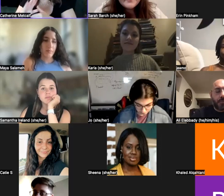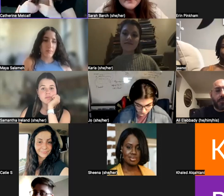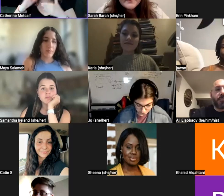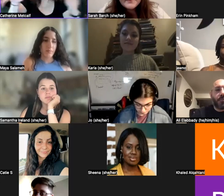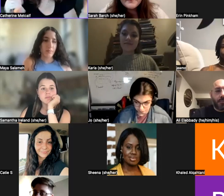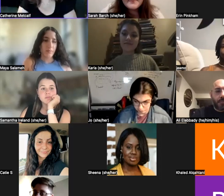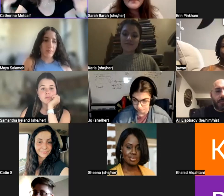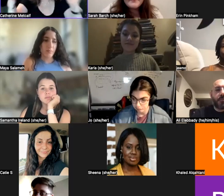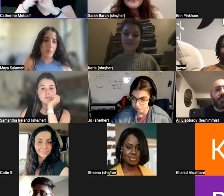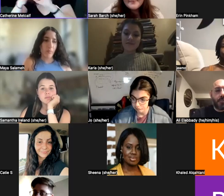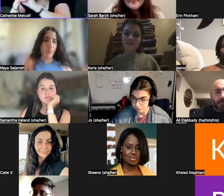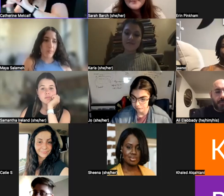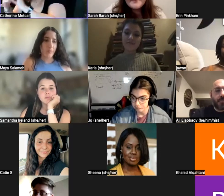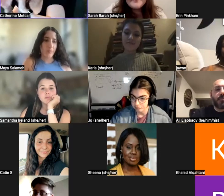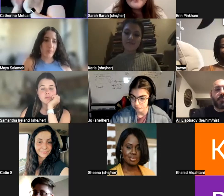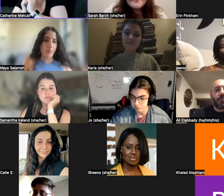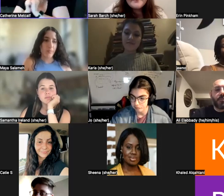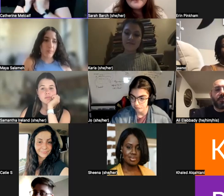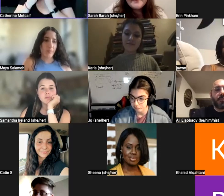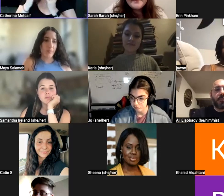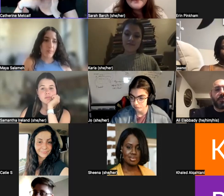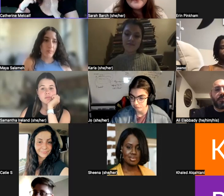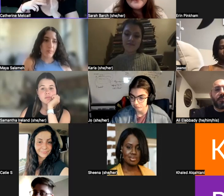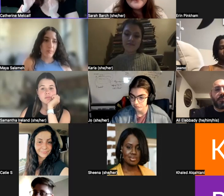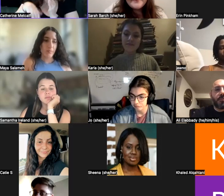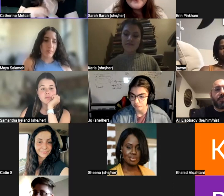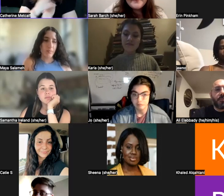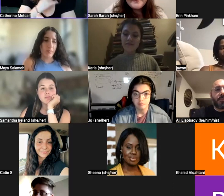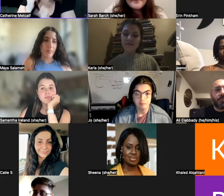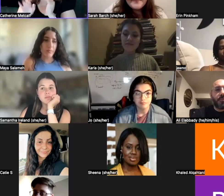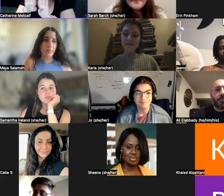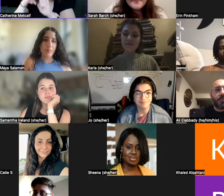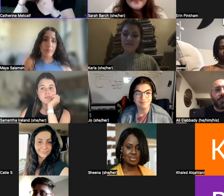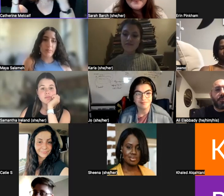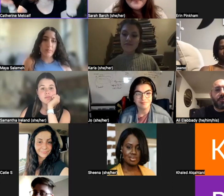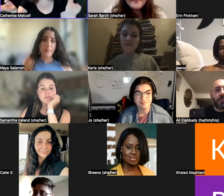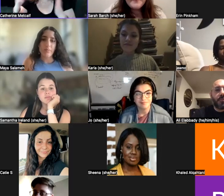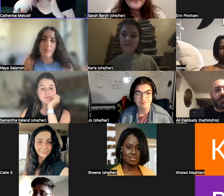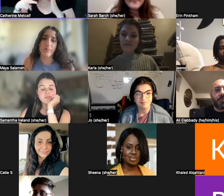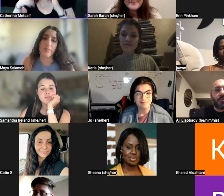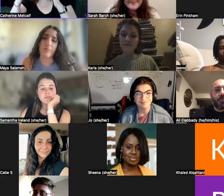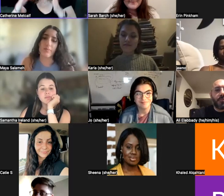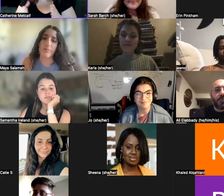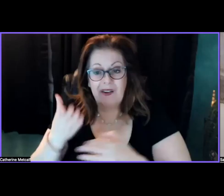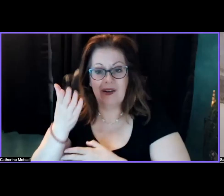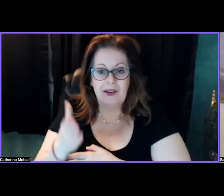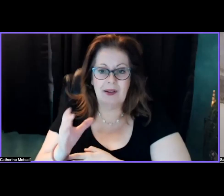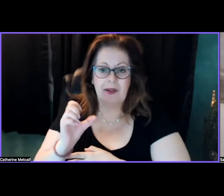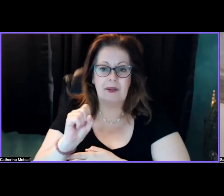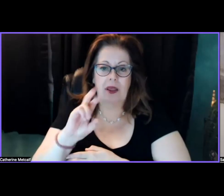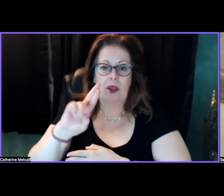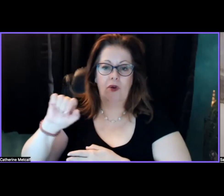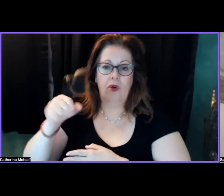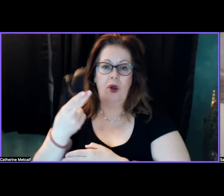beautiful. Thank you for reading that. And our final opening reader this afternoon is Sarah